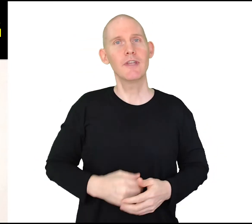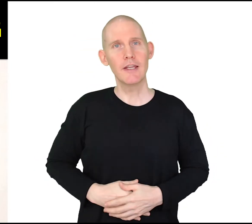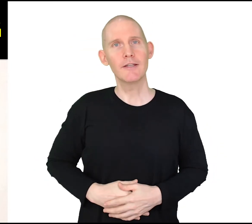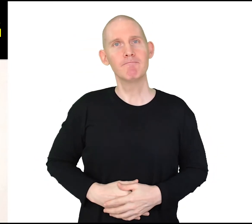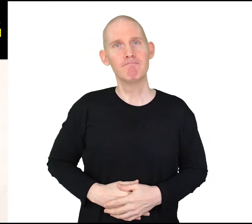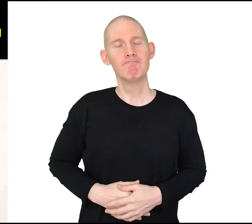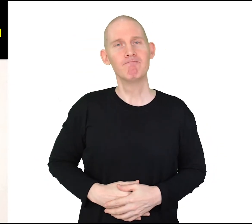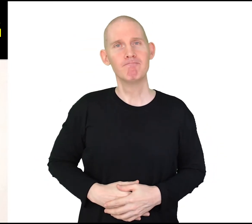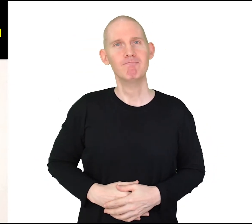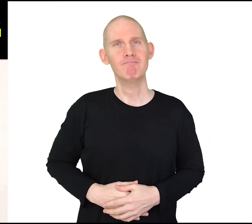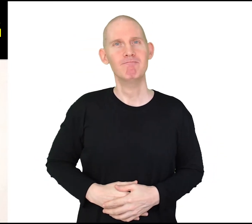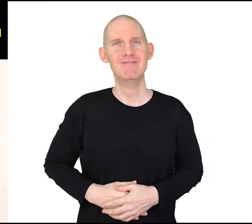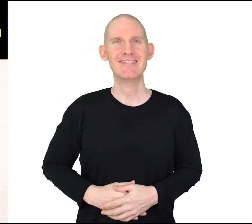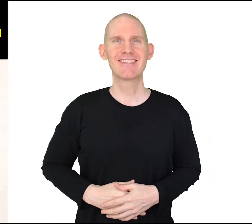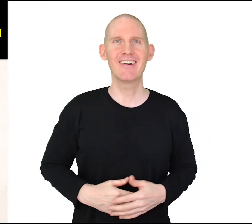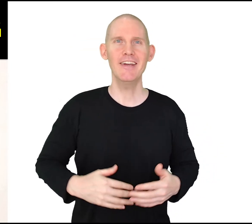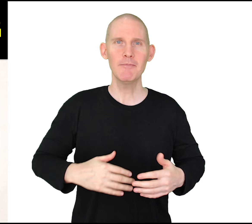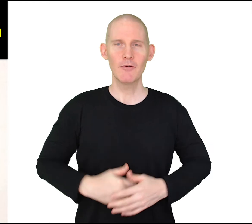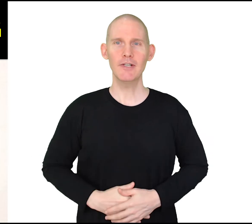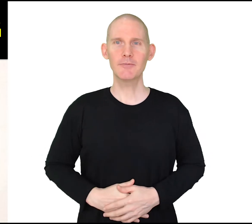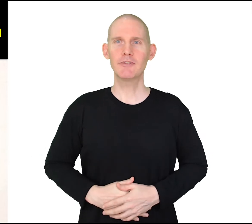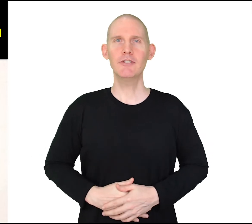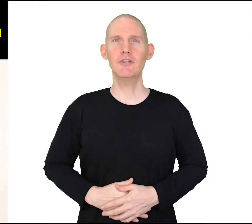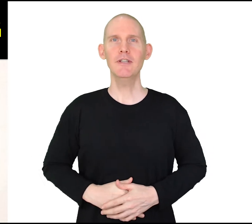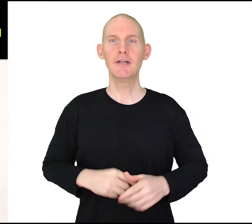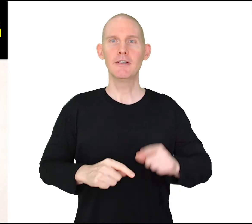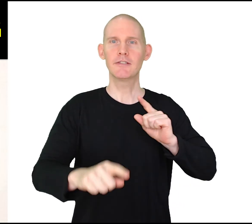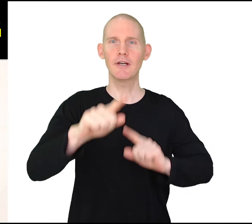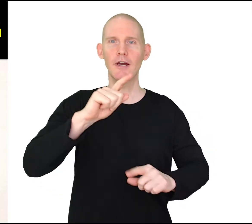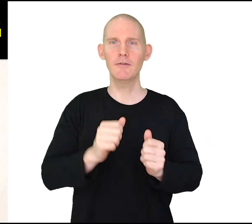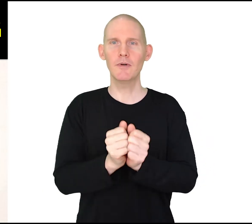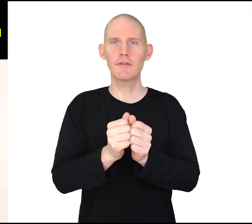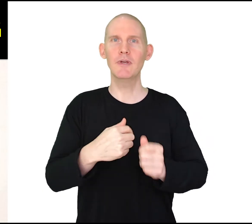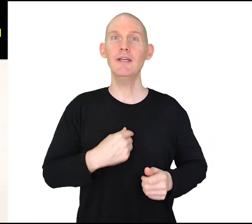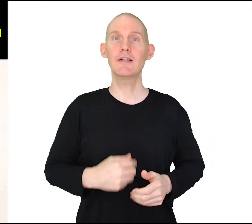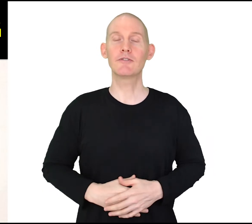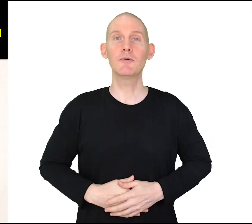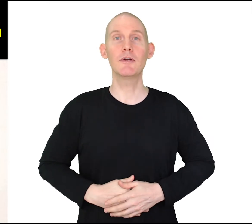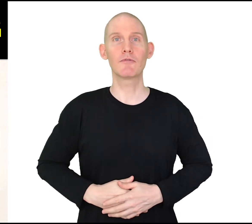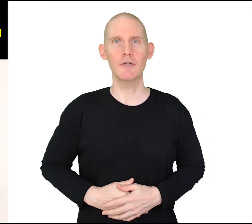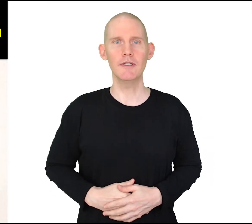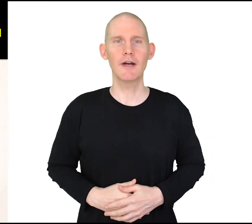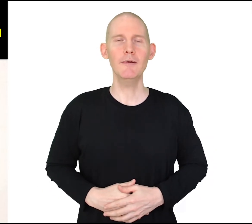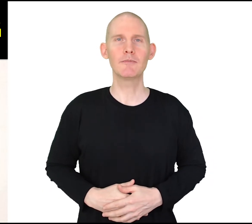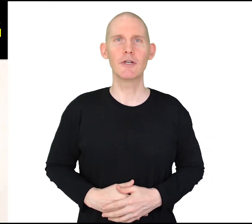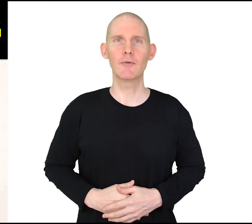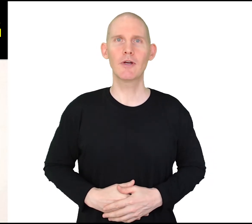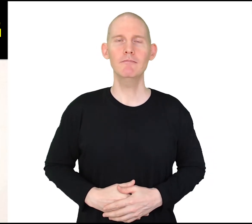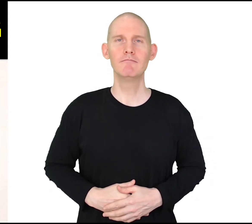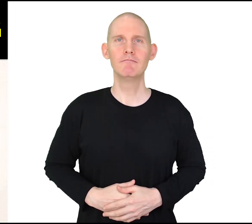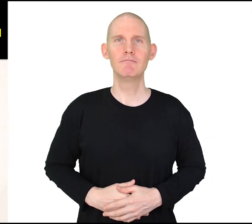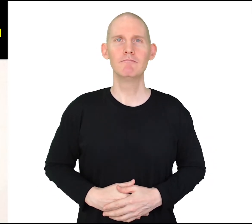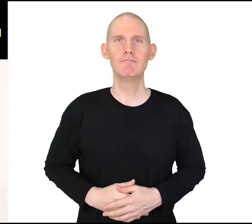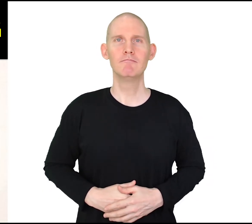Understanding. All right, rest position. Sign with me. Let's do it 3 times. Here we go.